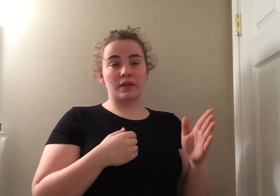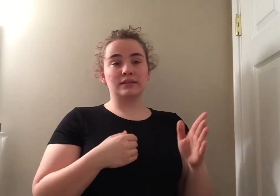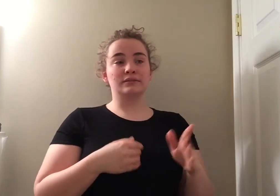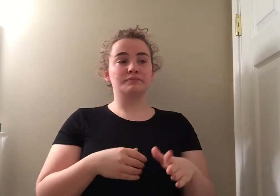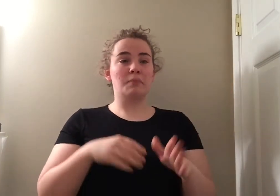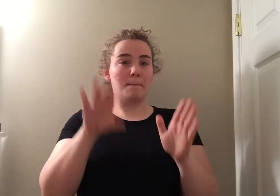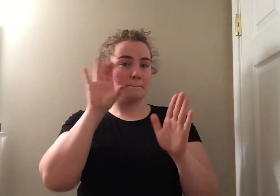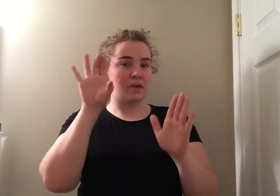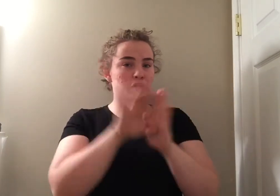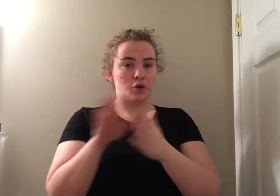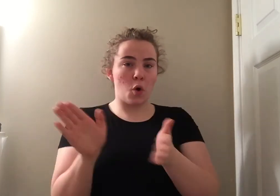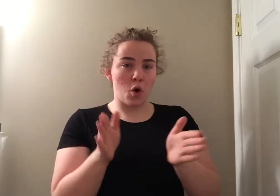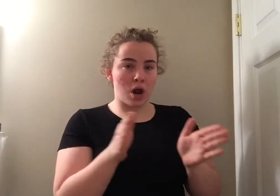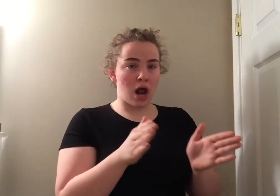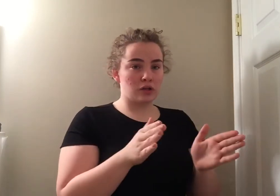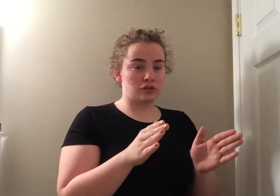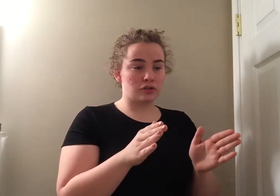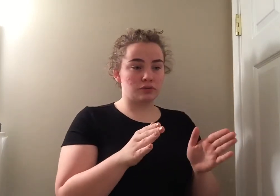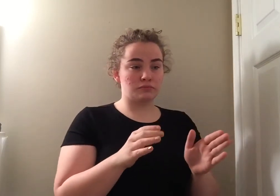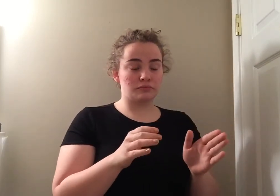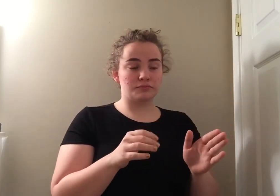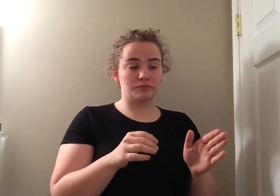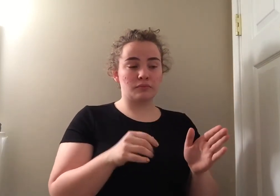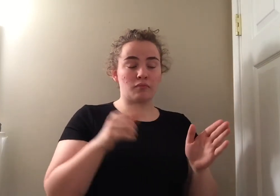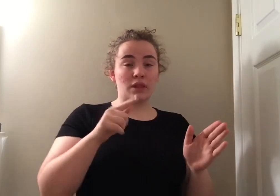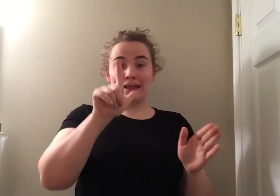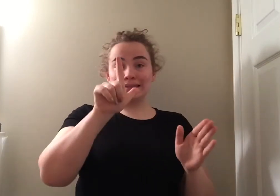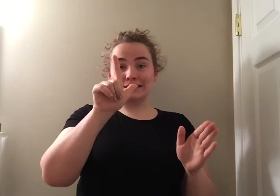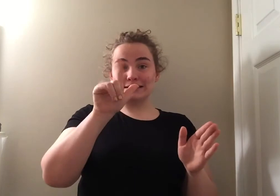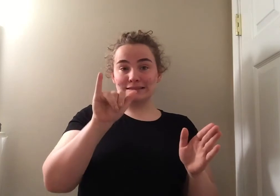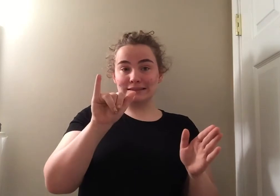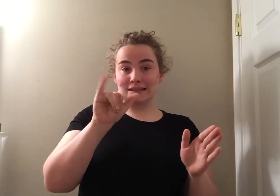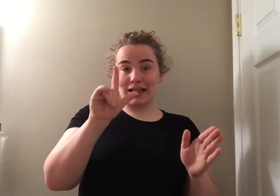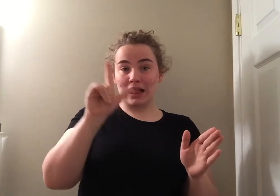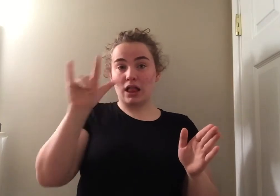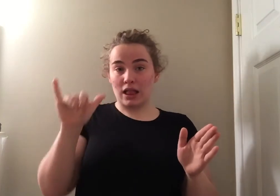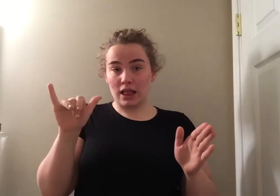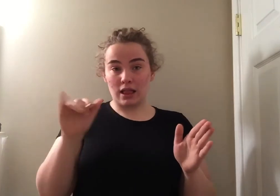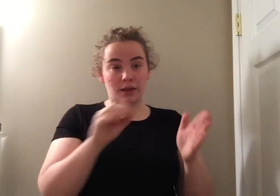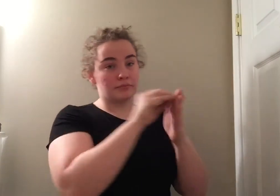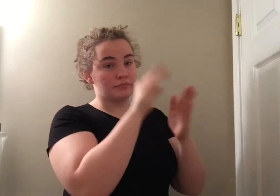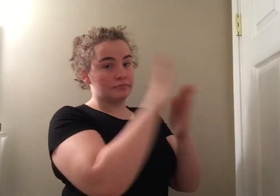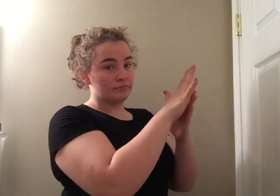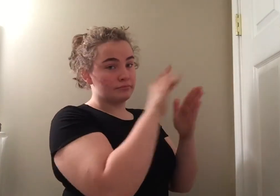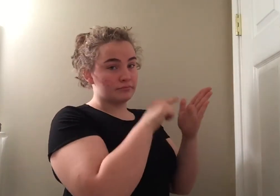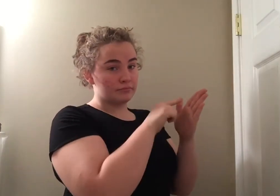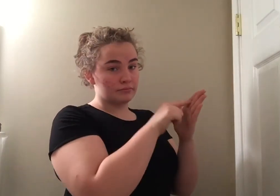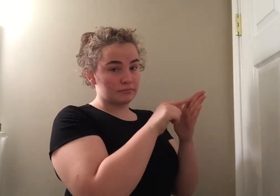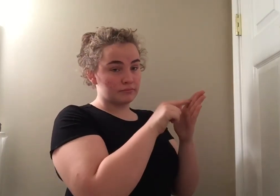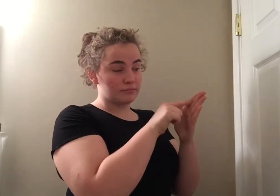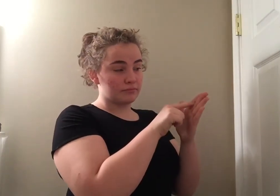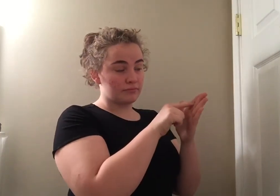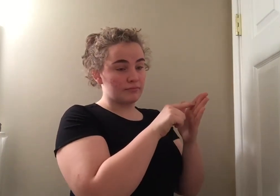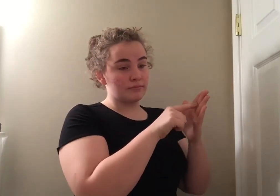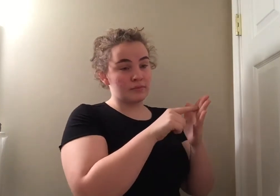to put Lily in the character space. Do that now. Lilly. That's our character that we're analyzing.